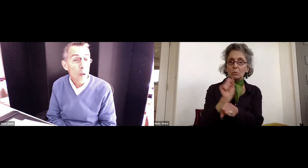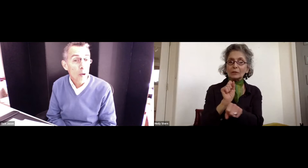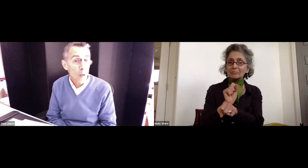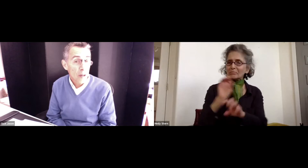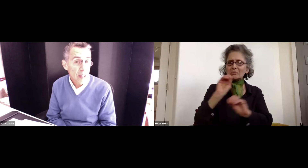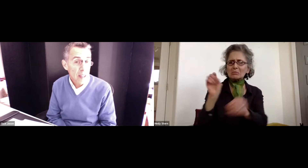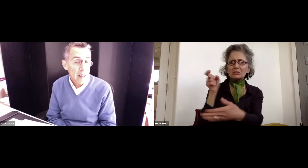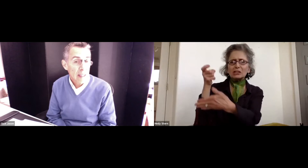work